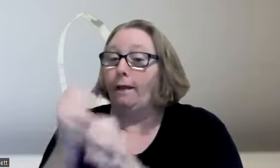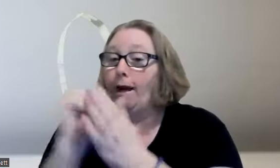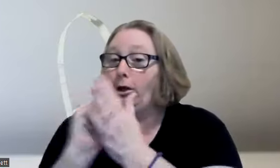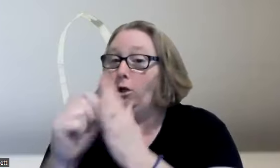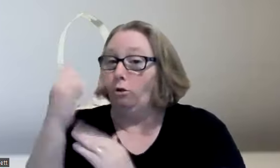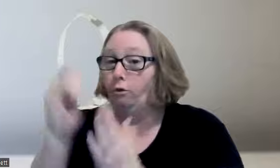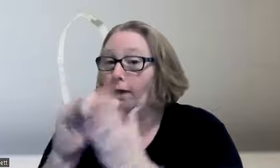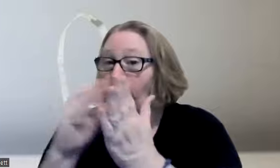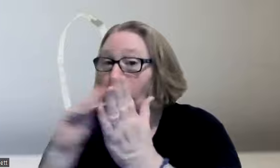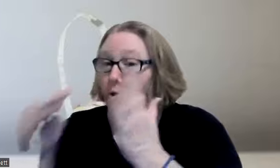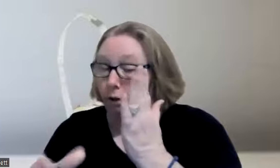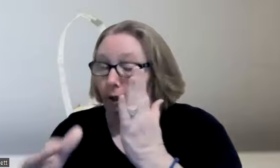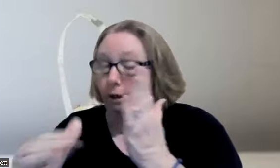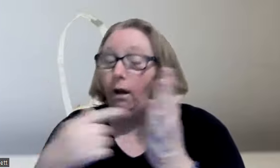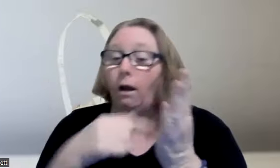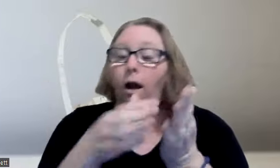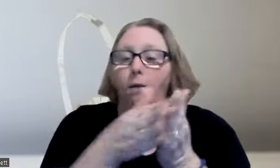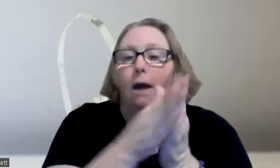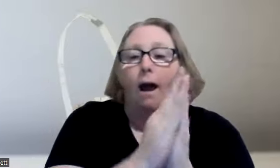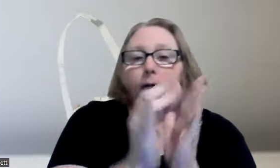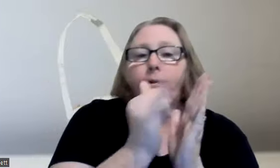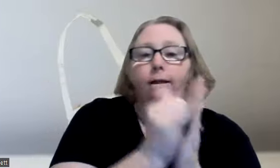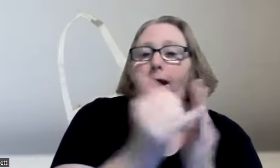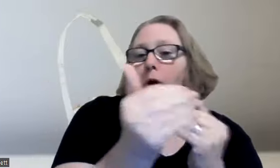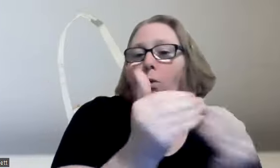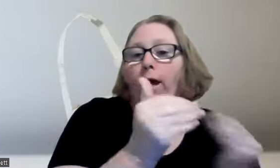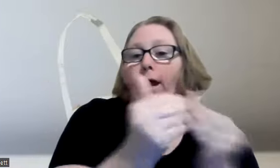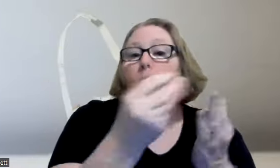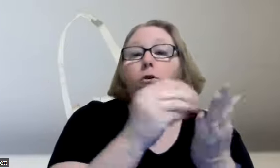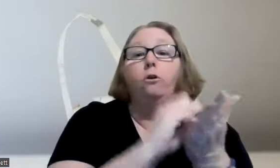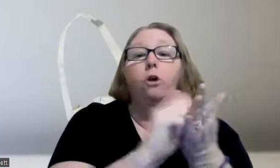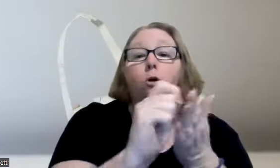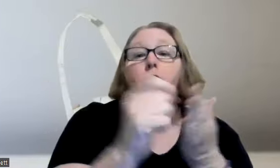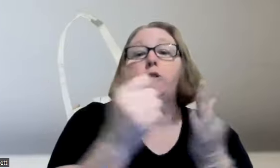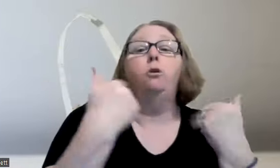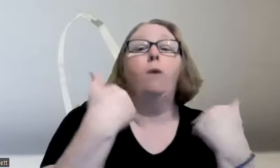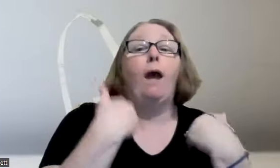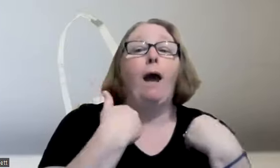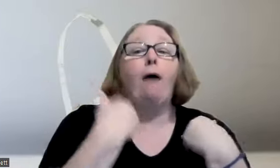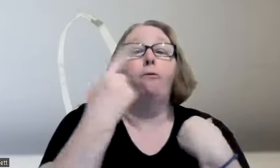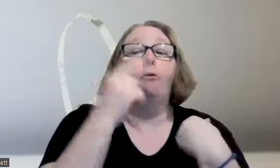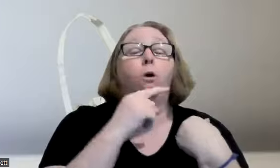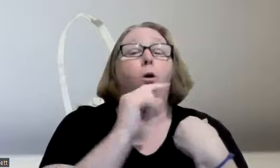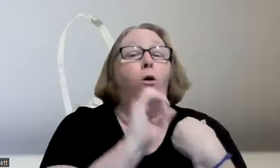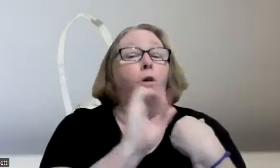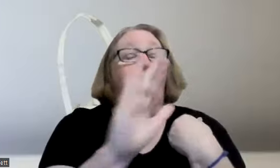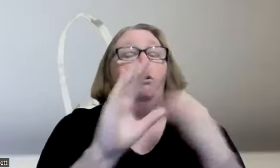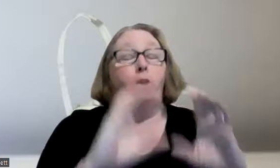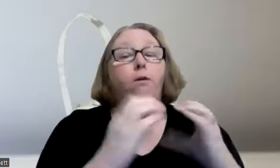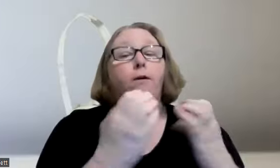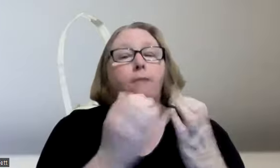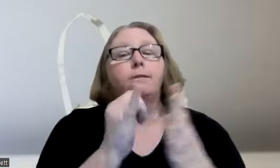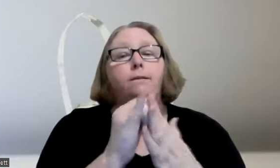take notes for that student, I'm asking that whatever notes you have for your classes,